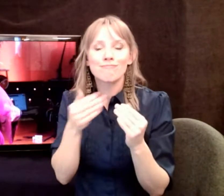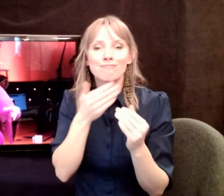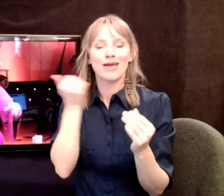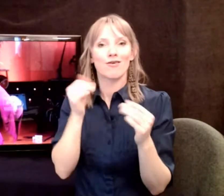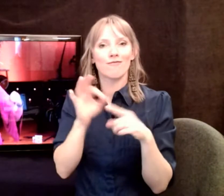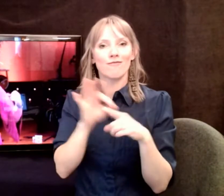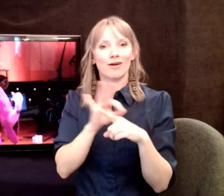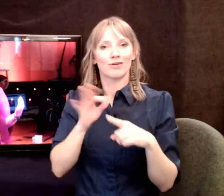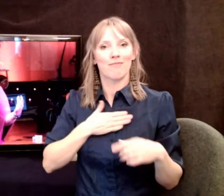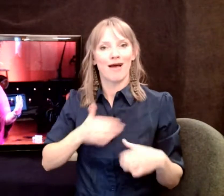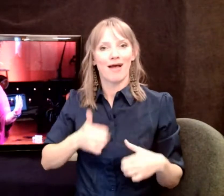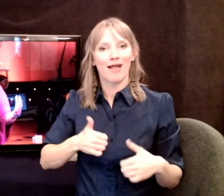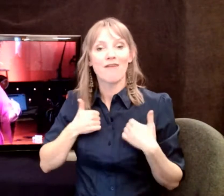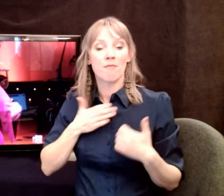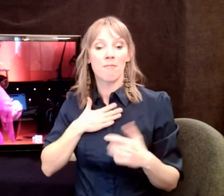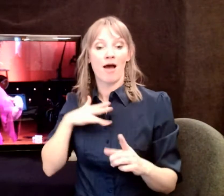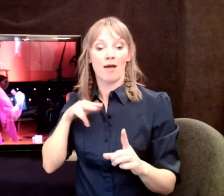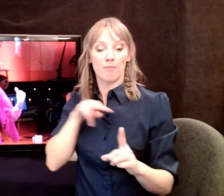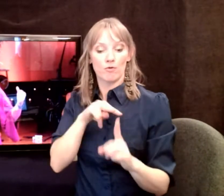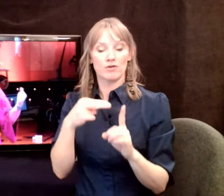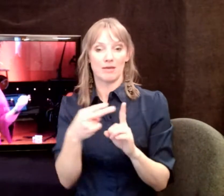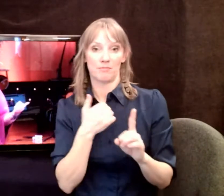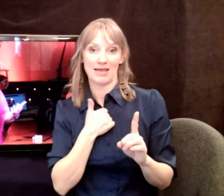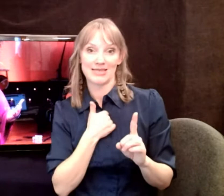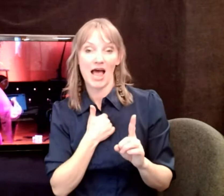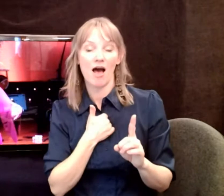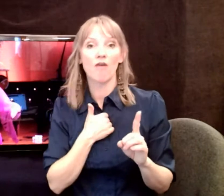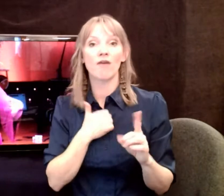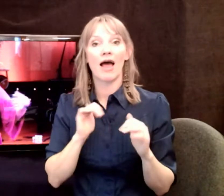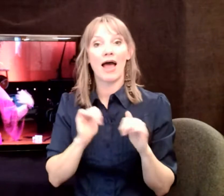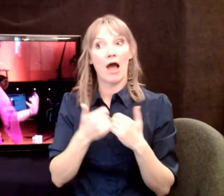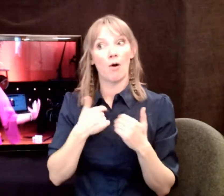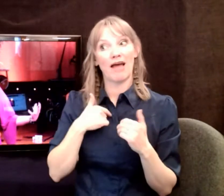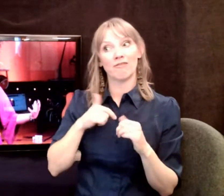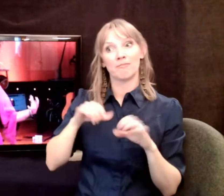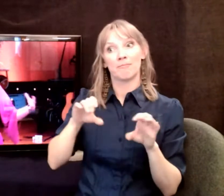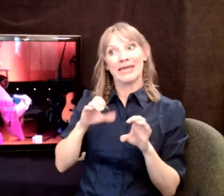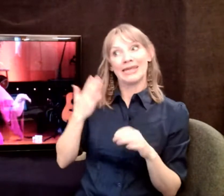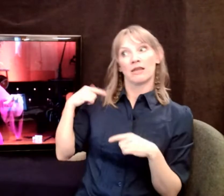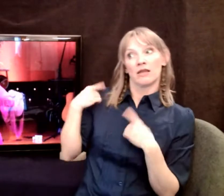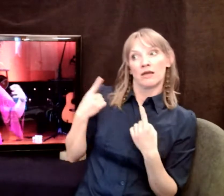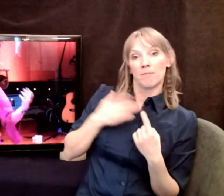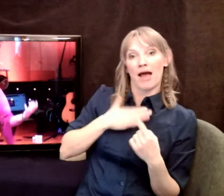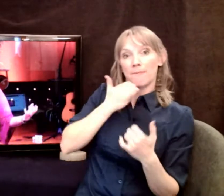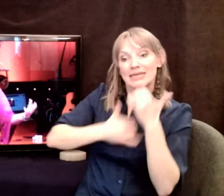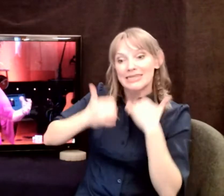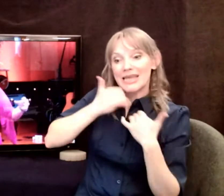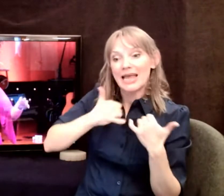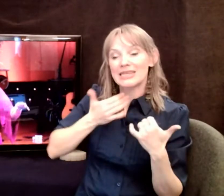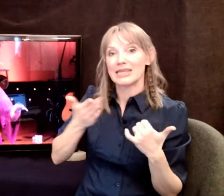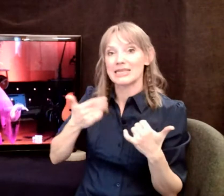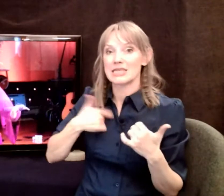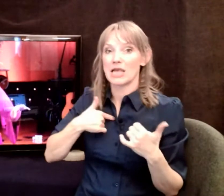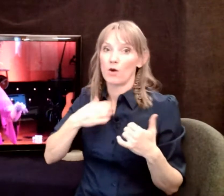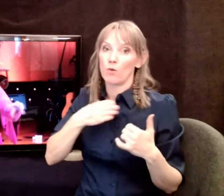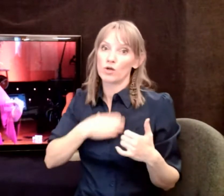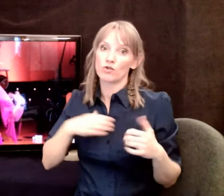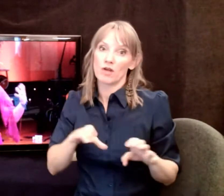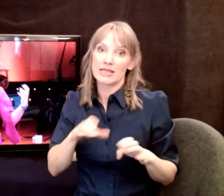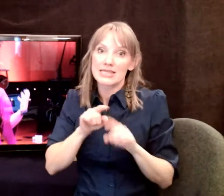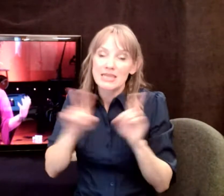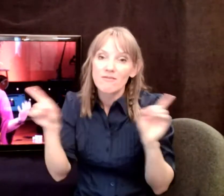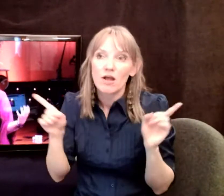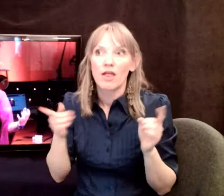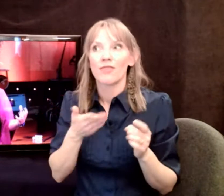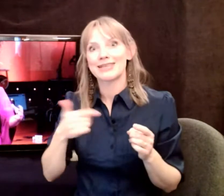my life, my perceptions of myself and the ways that I've been, the mistakes I think I've made, the things I wish I would have done differently, the things